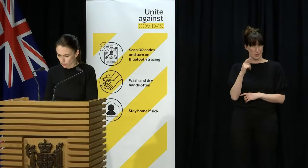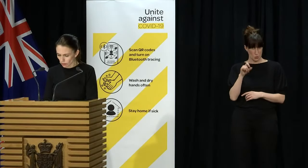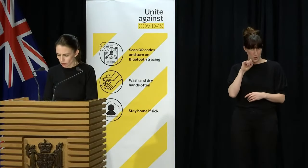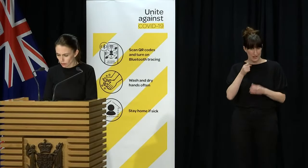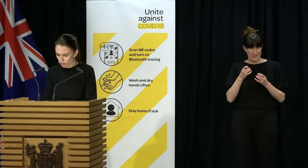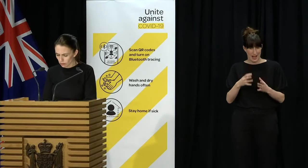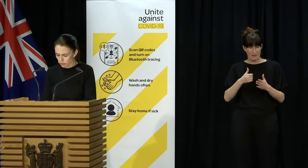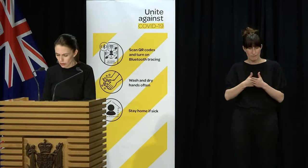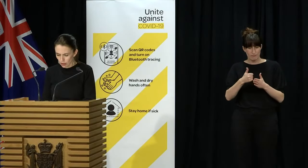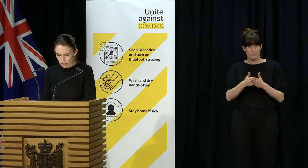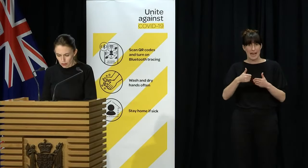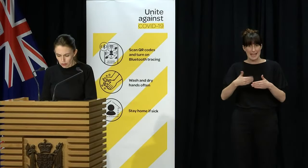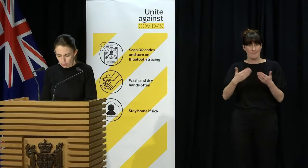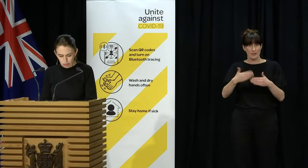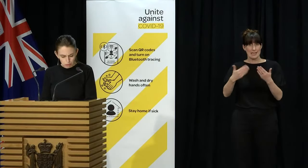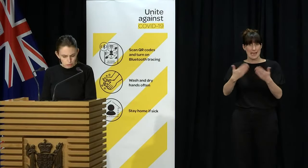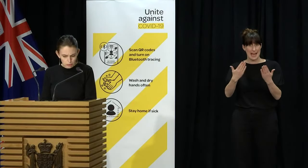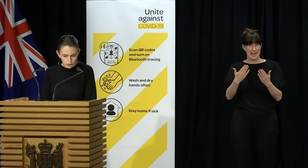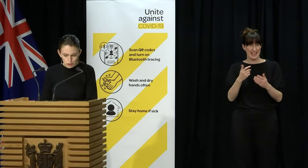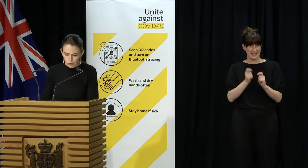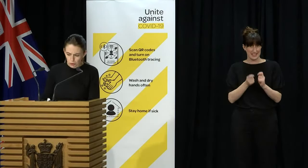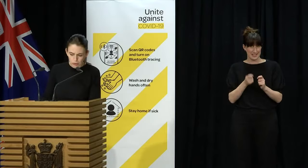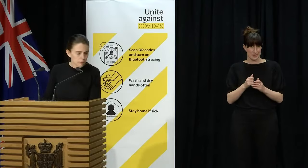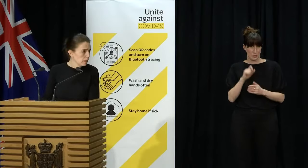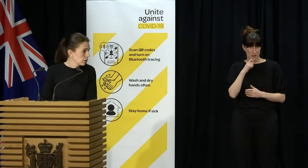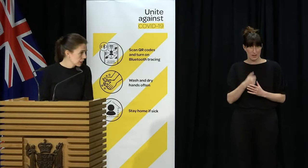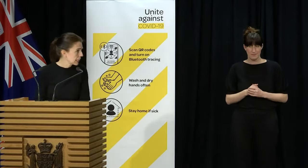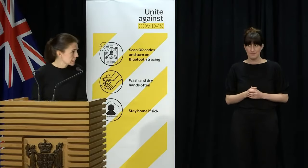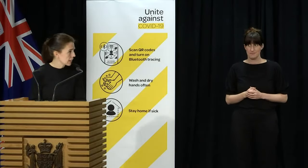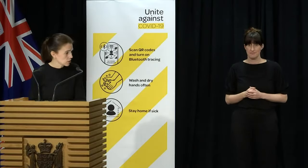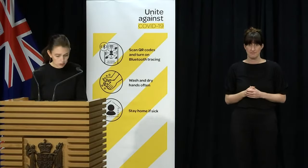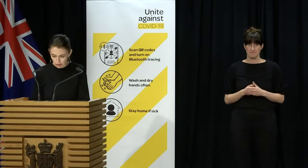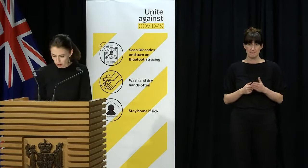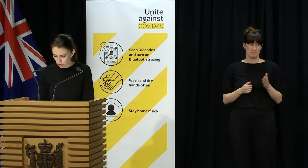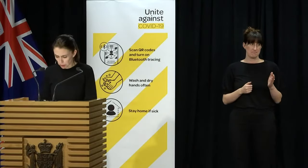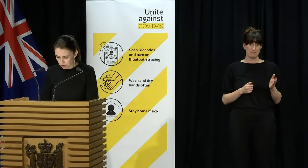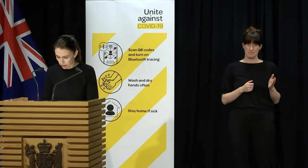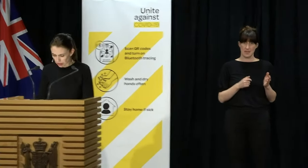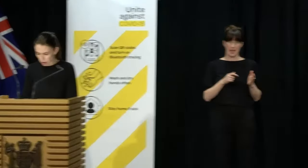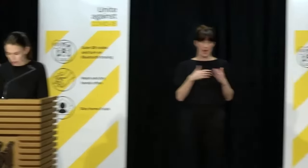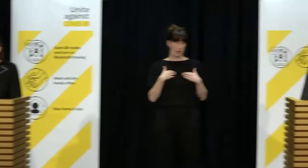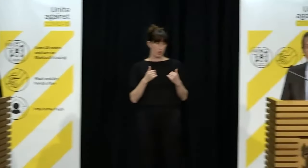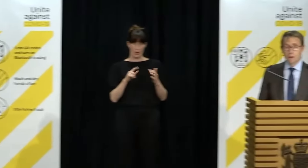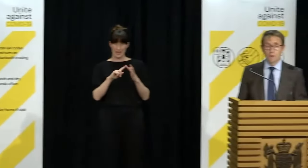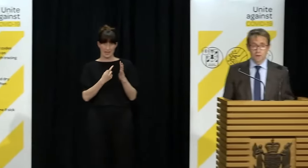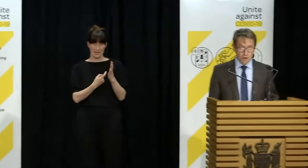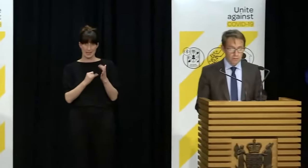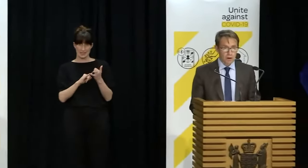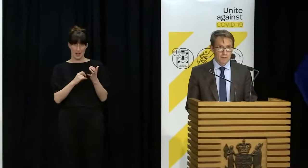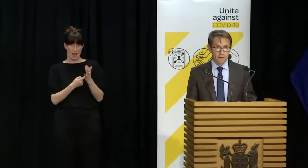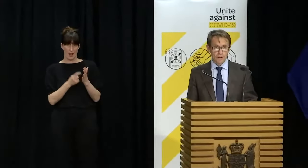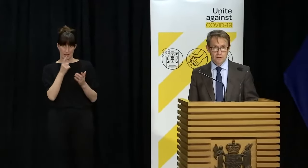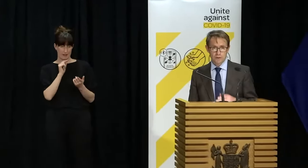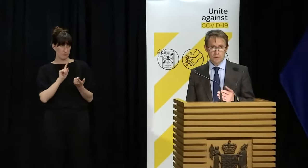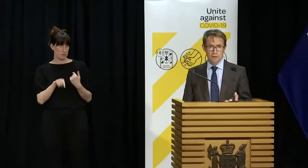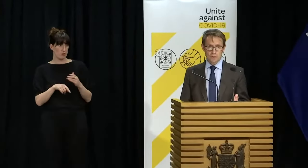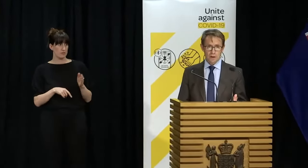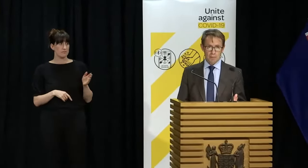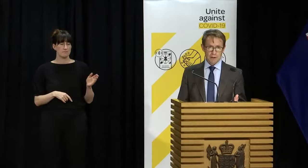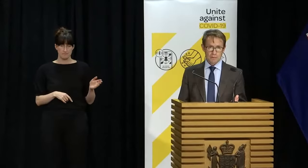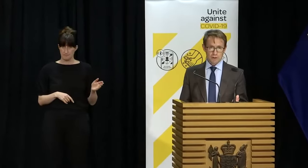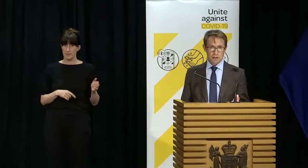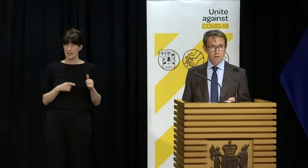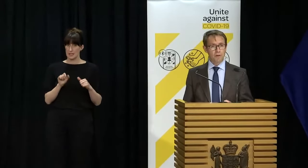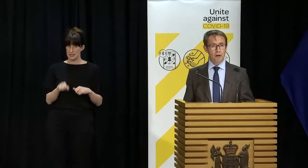and further across the country because you may just pick it up? Those are all for health and ESR, so I'll let Dr. Bloomfield comment on that. Yes, so in fact, as soon as